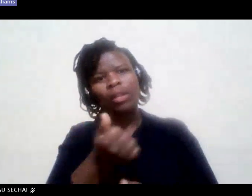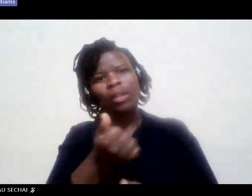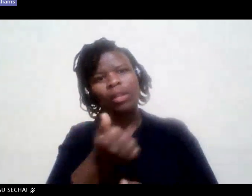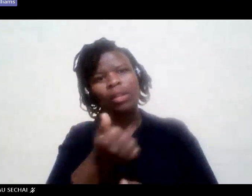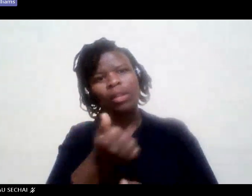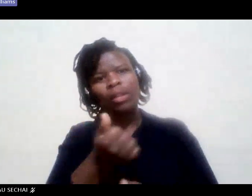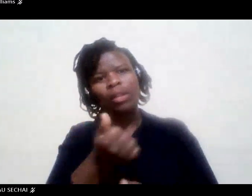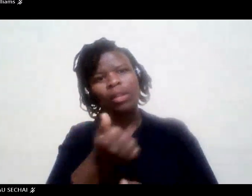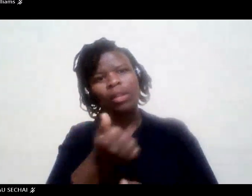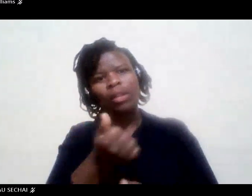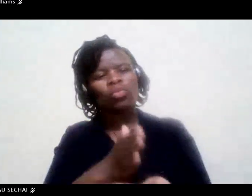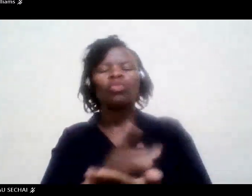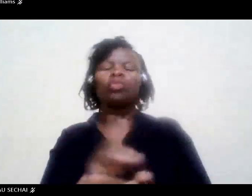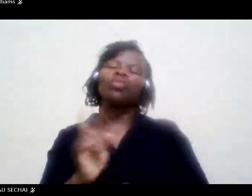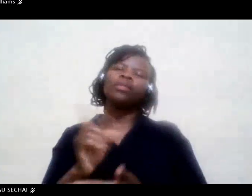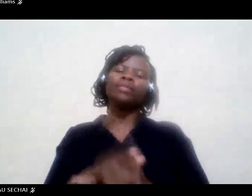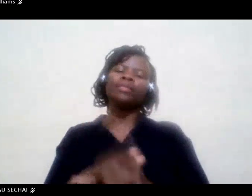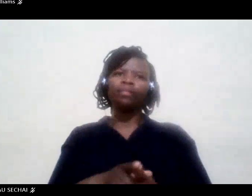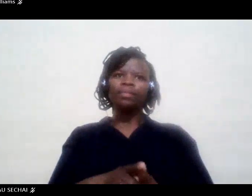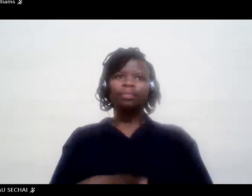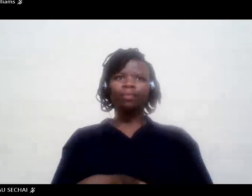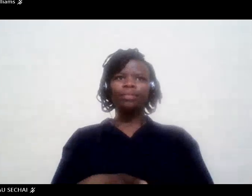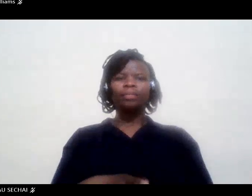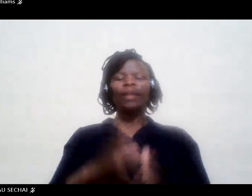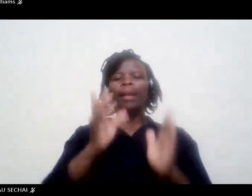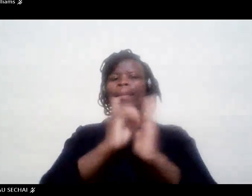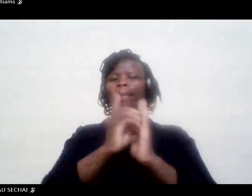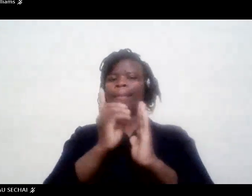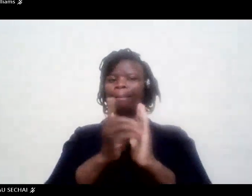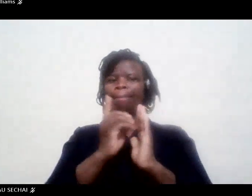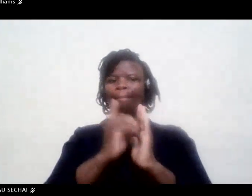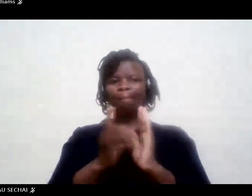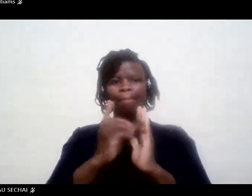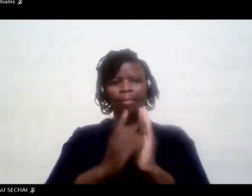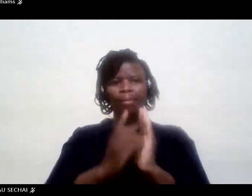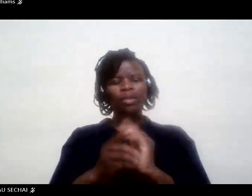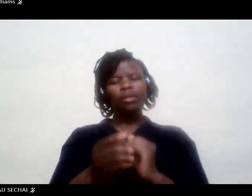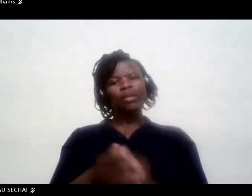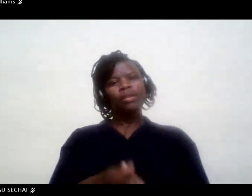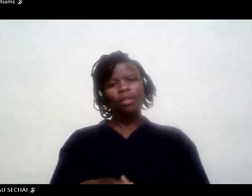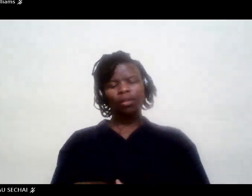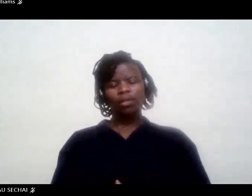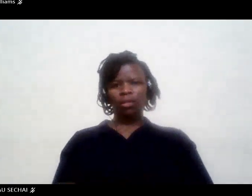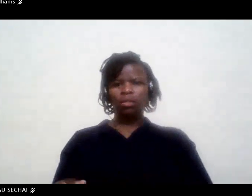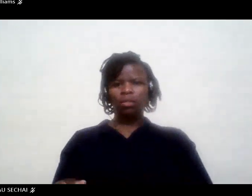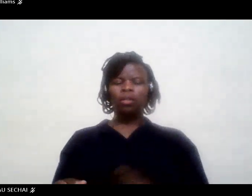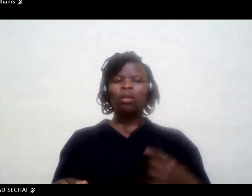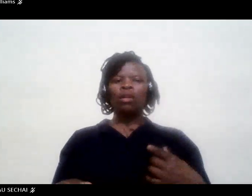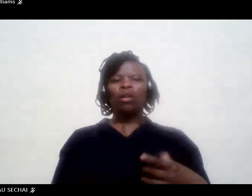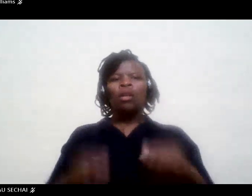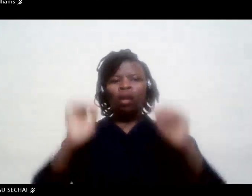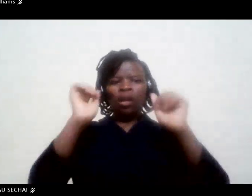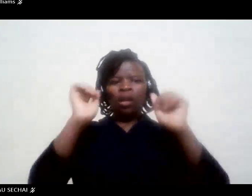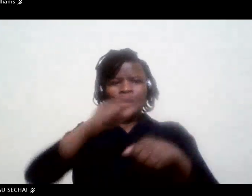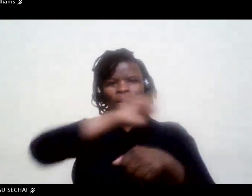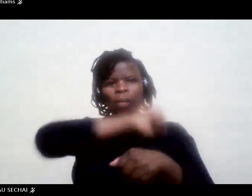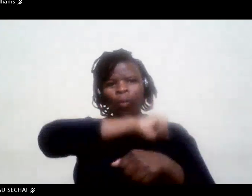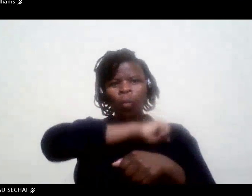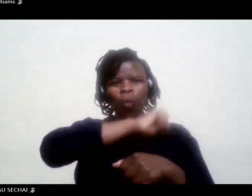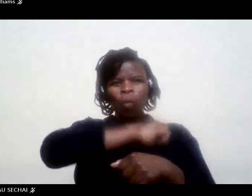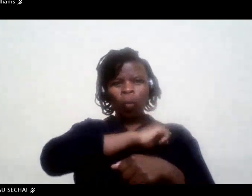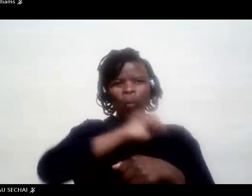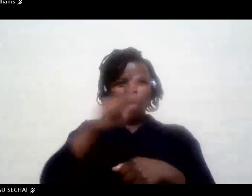the policy gap. So Cedric, you're very right. And that's why the next course you guys are going to do, monitoring disability in society, is going to